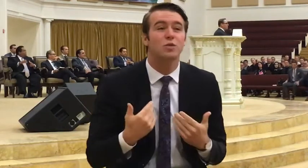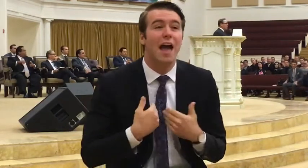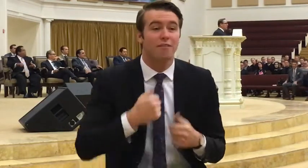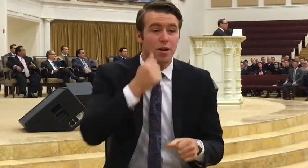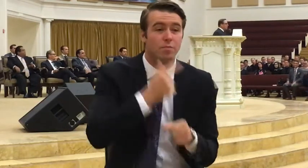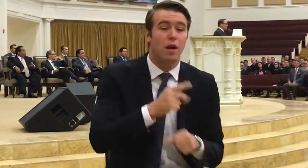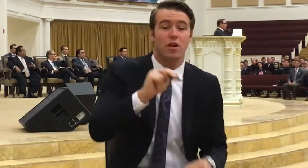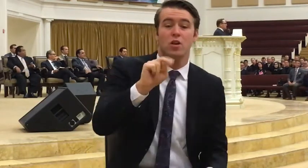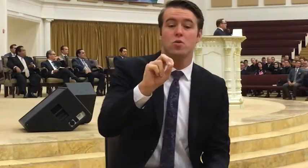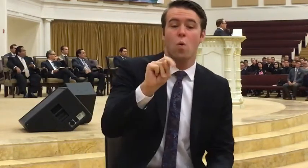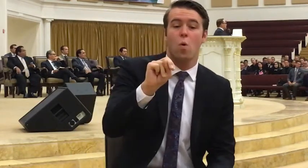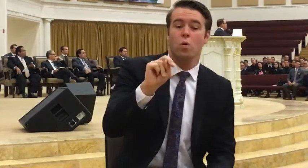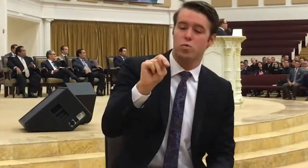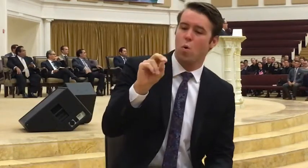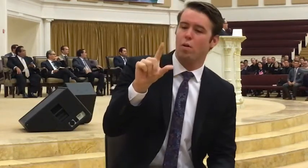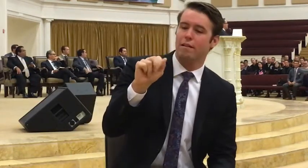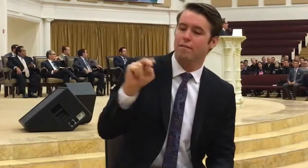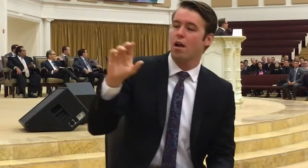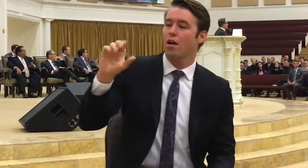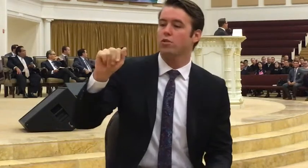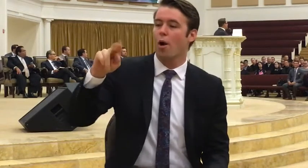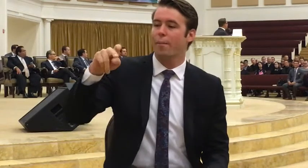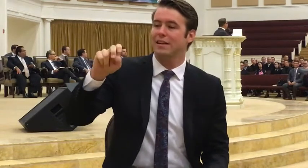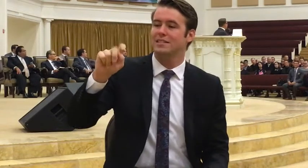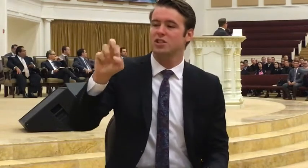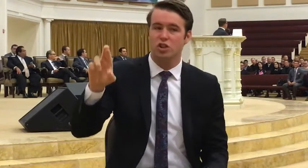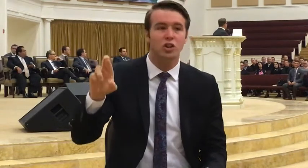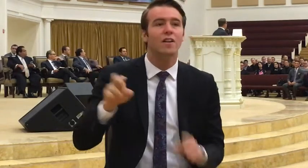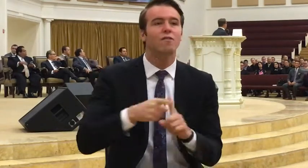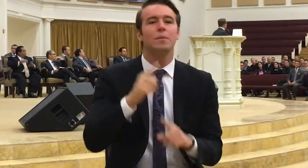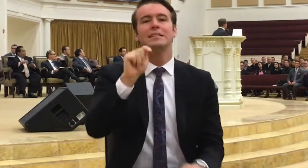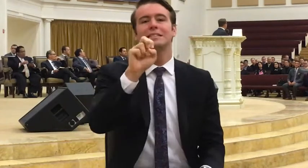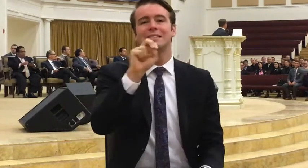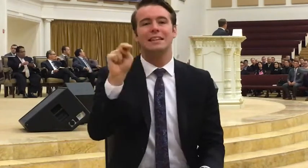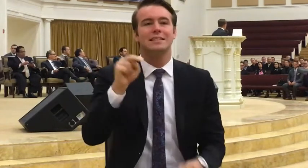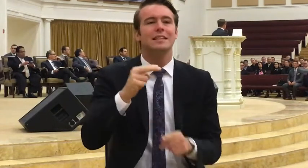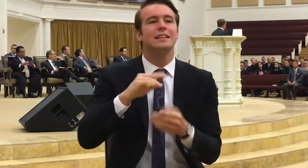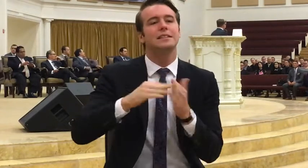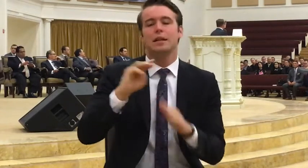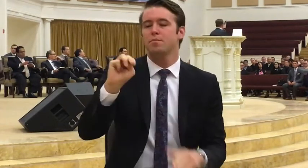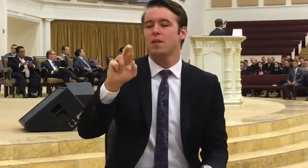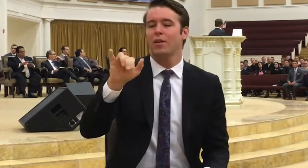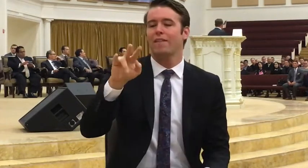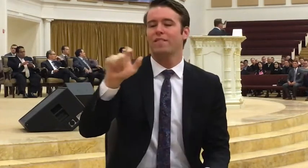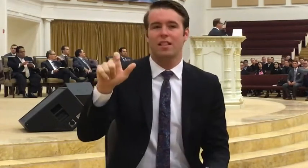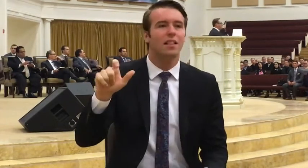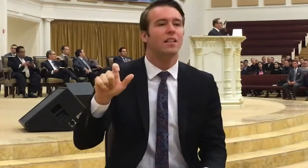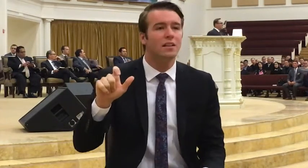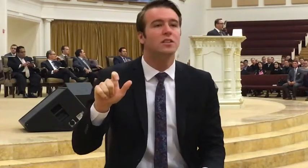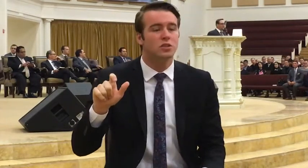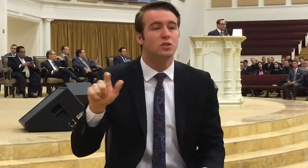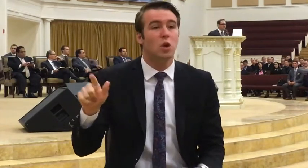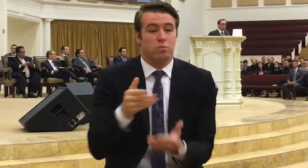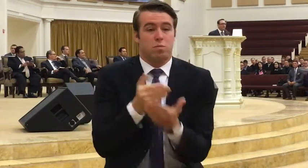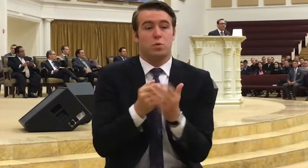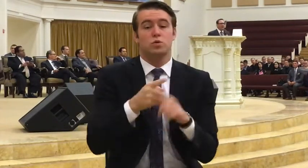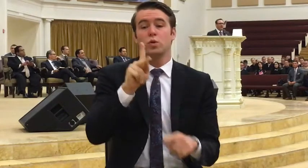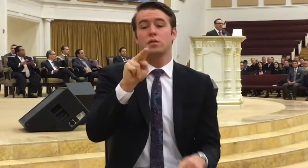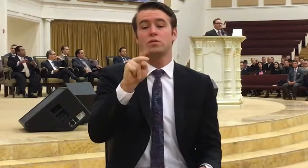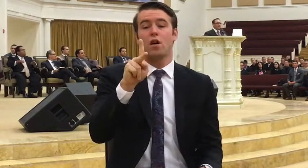Brother Nolan Carpenter, all the way from Maryville, Tennessee, which is not far, well, it's basically a suburb of